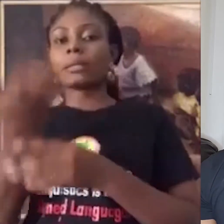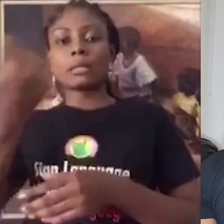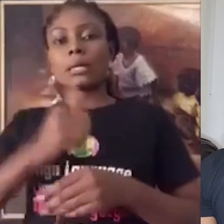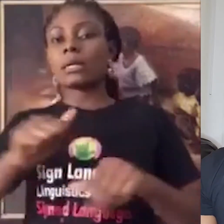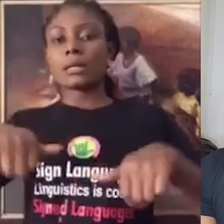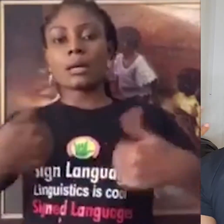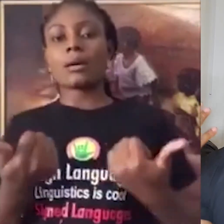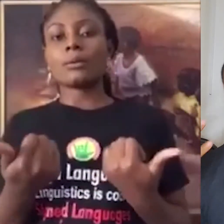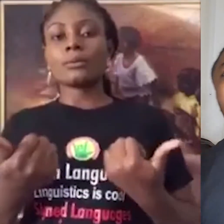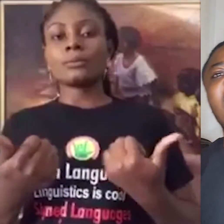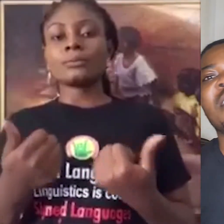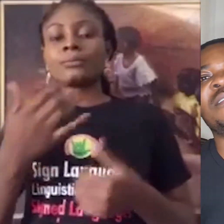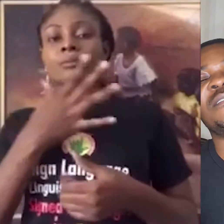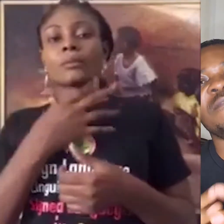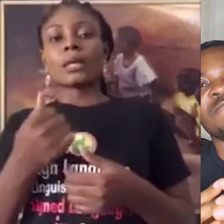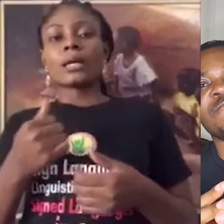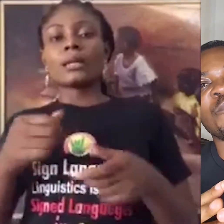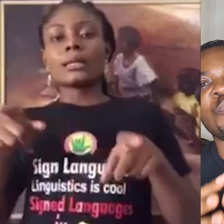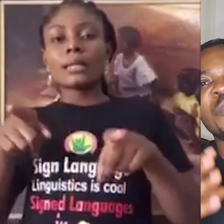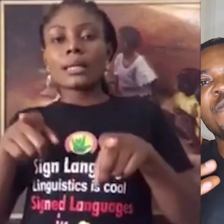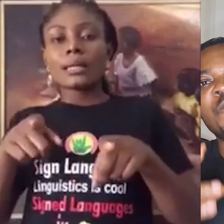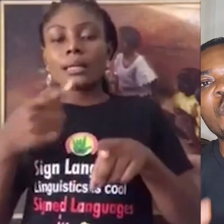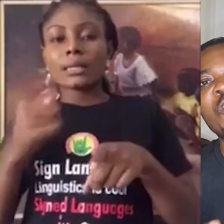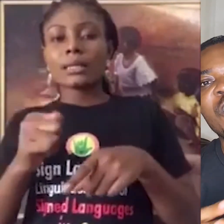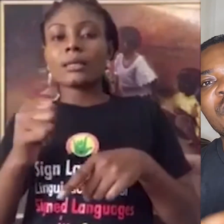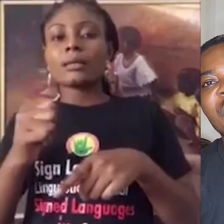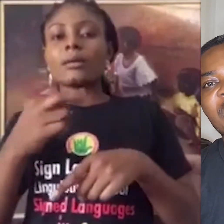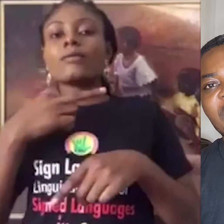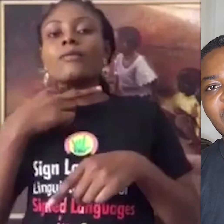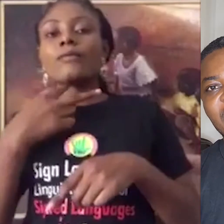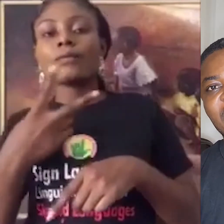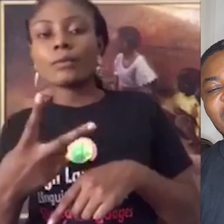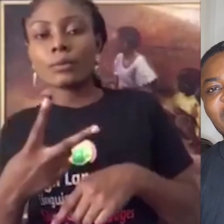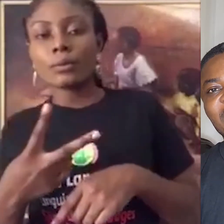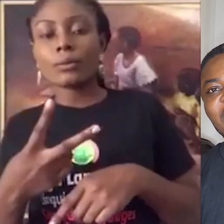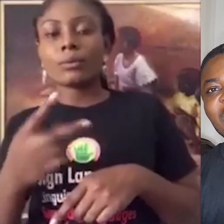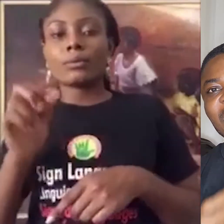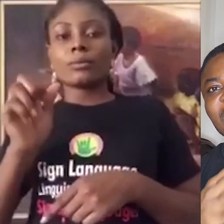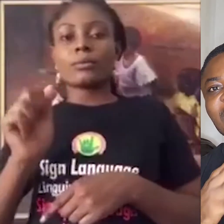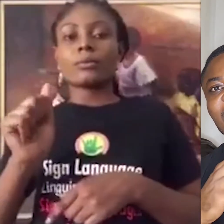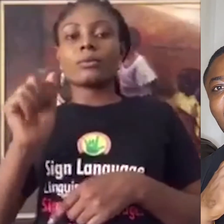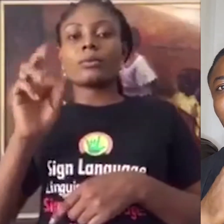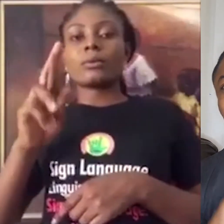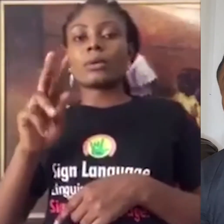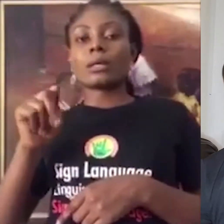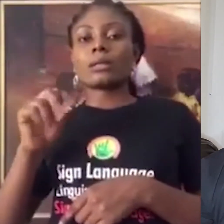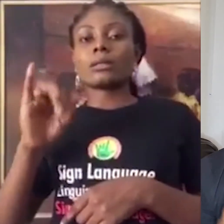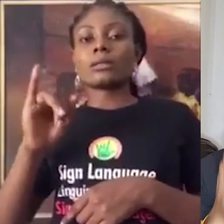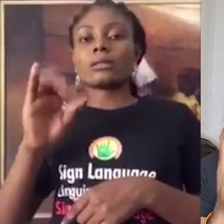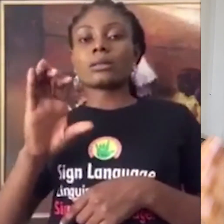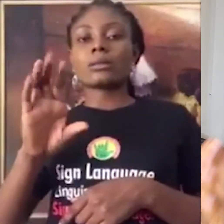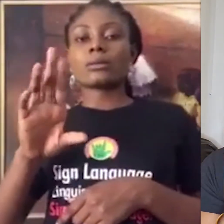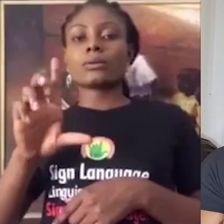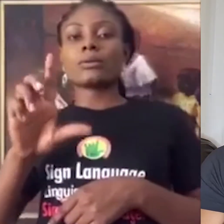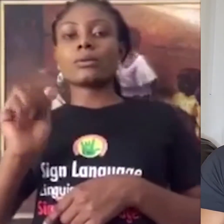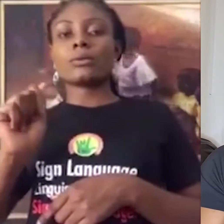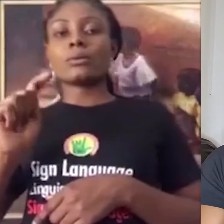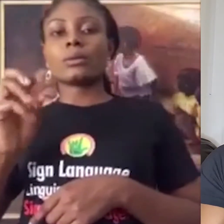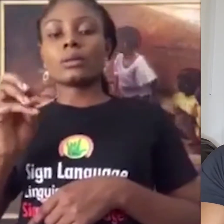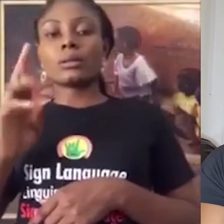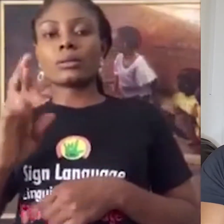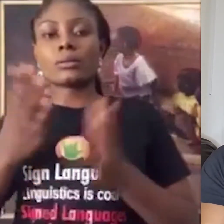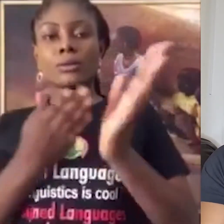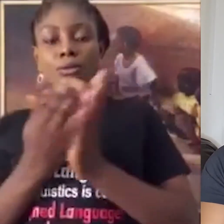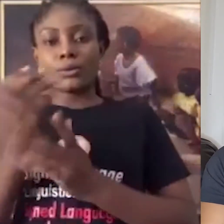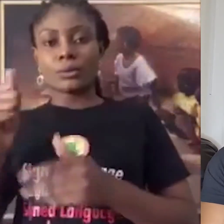articulators. As the vocal articulators are to a